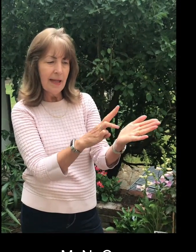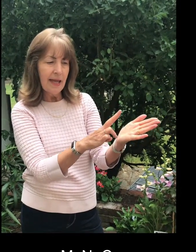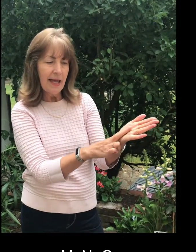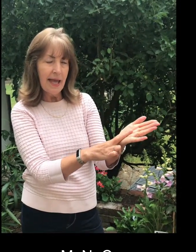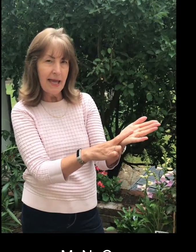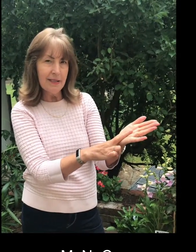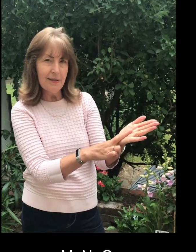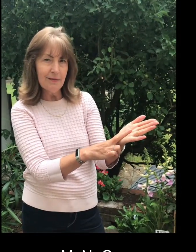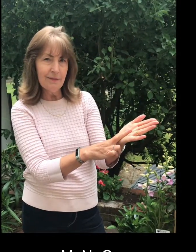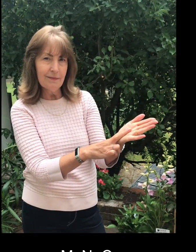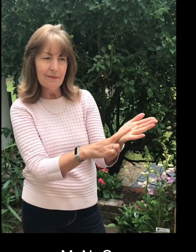N,